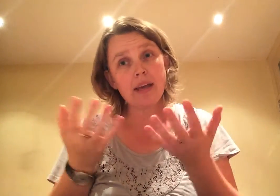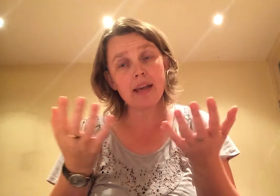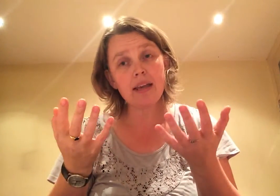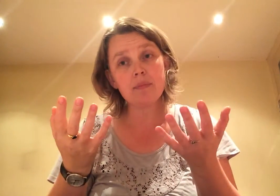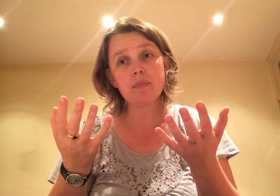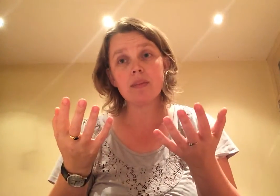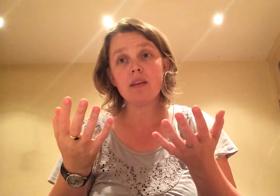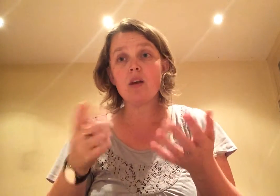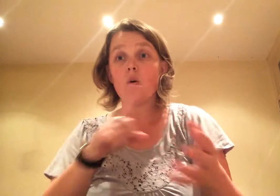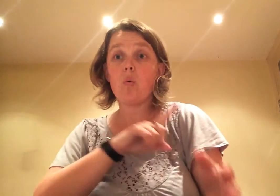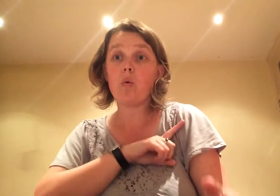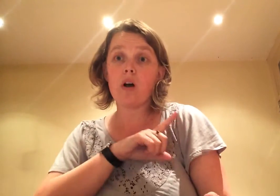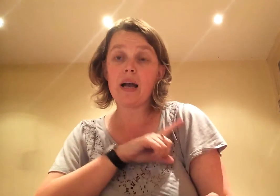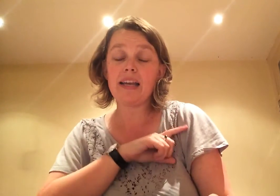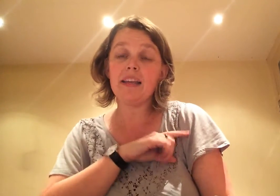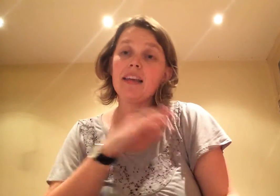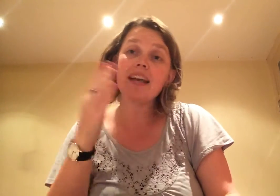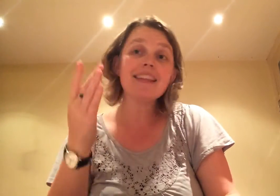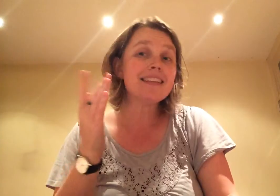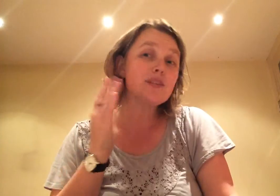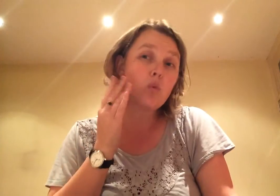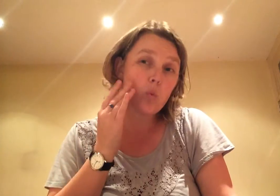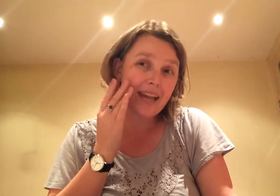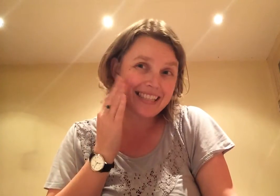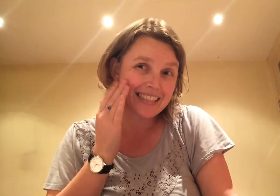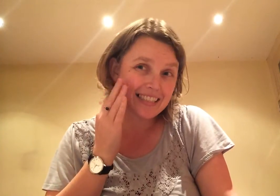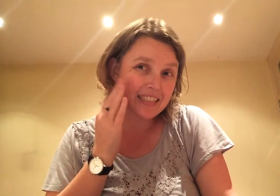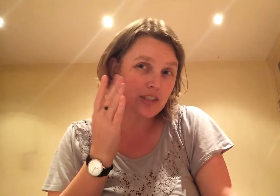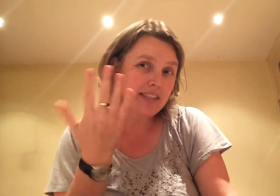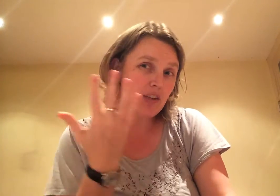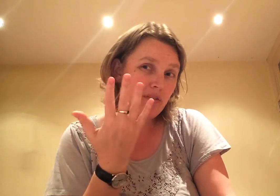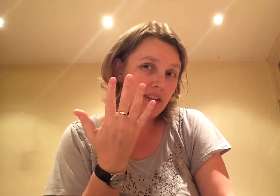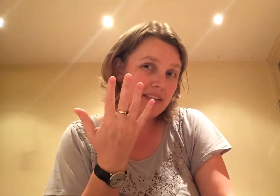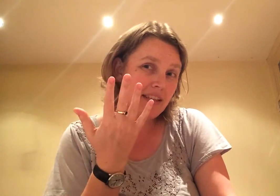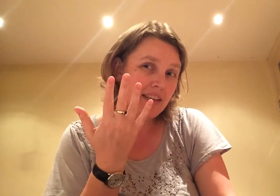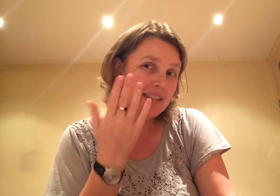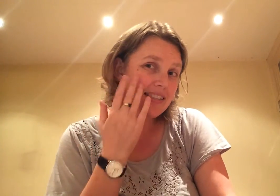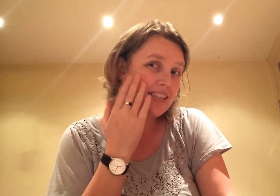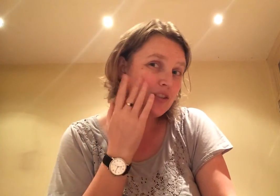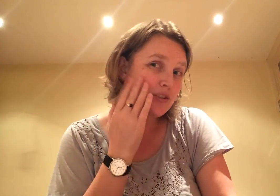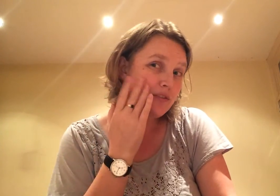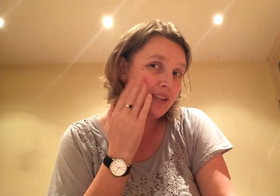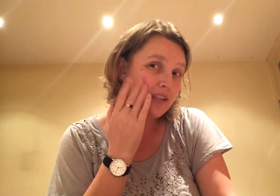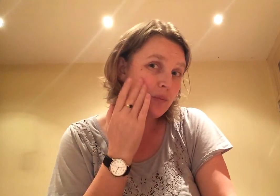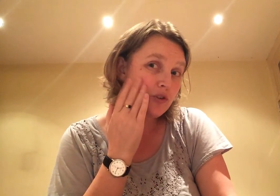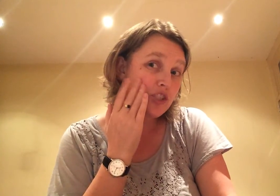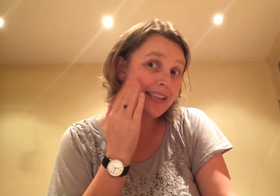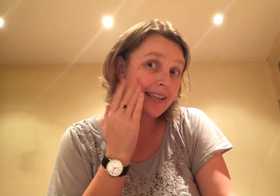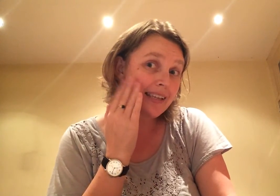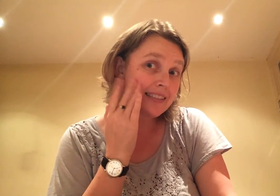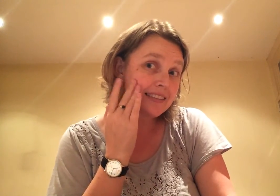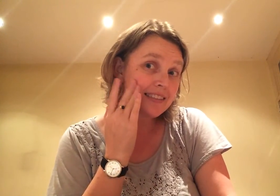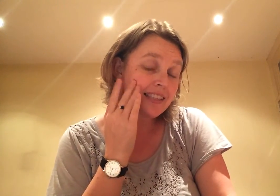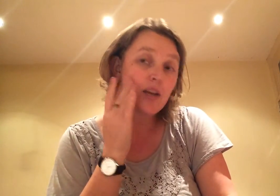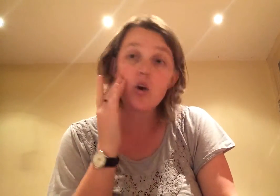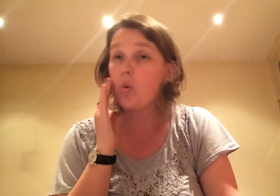where, why, and this is when. So you just get your fingers like this and you just sort of flick them on your cheek.